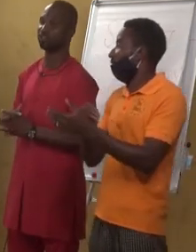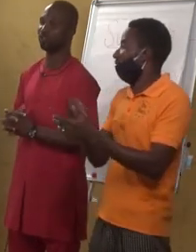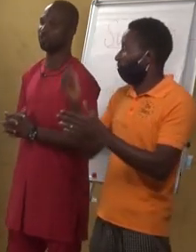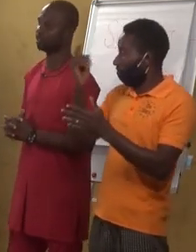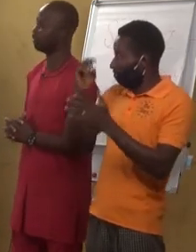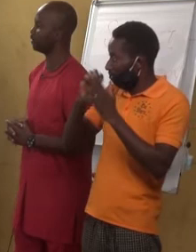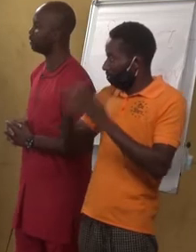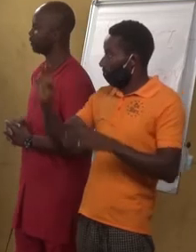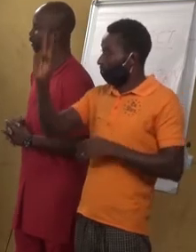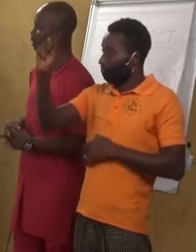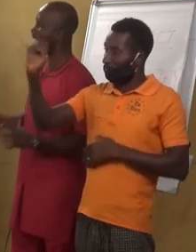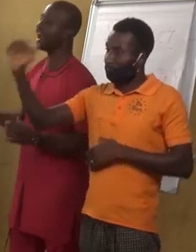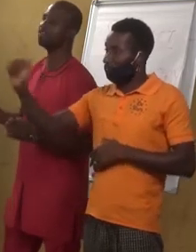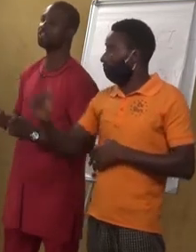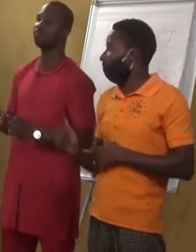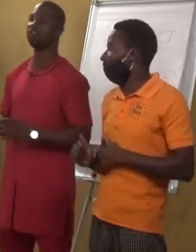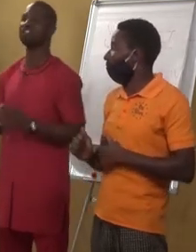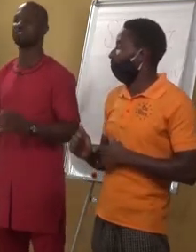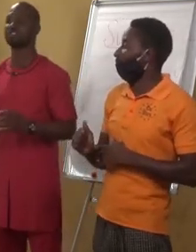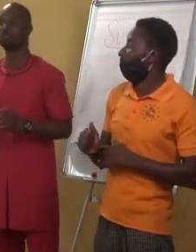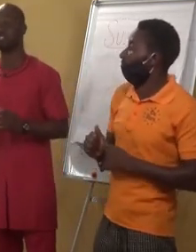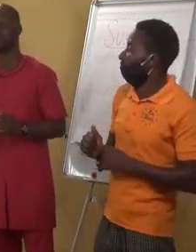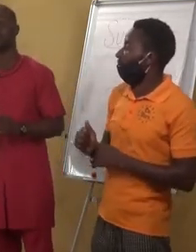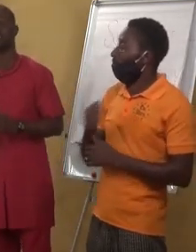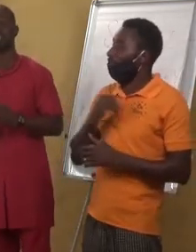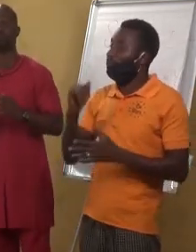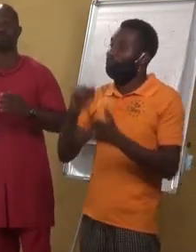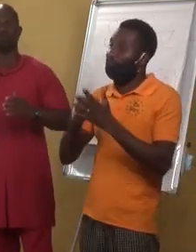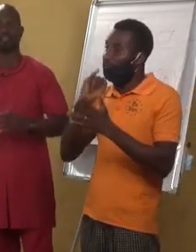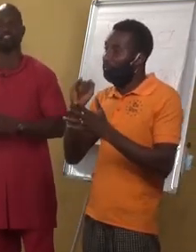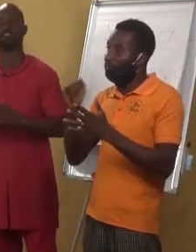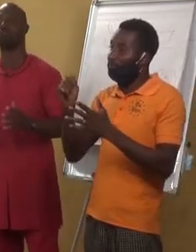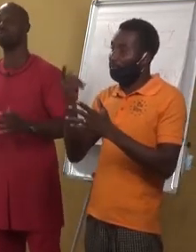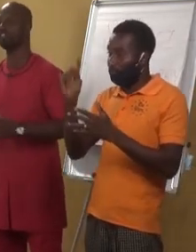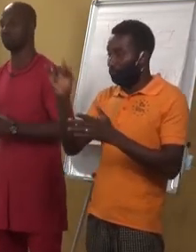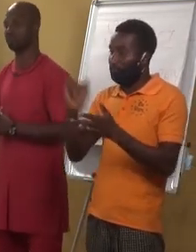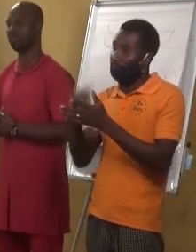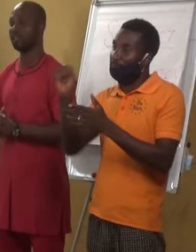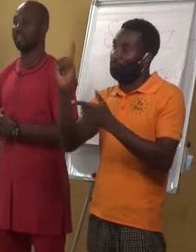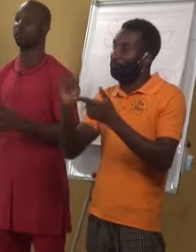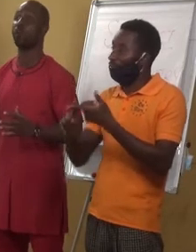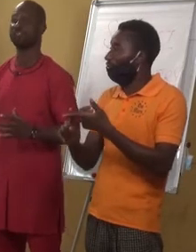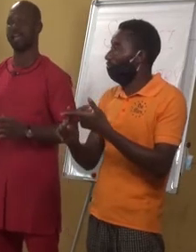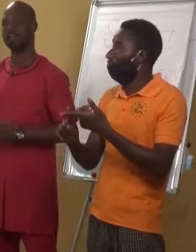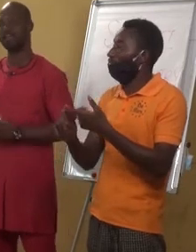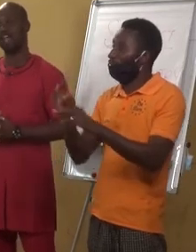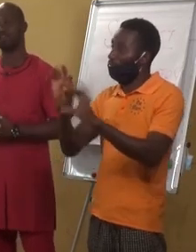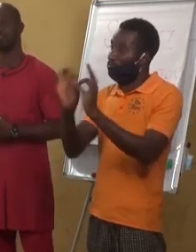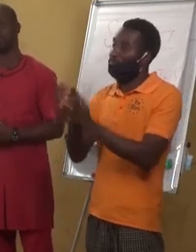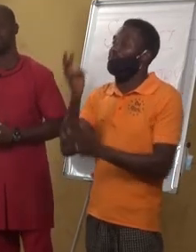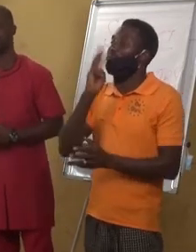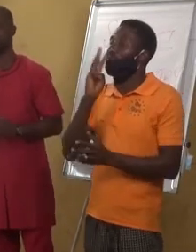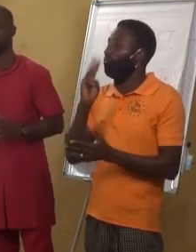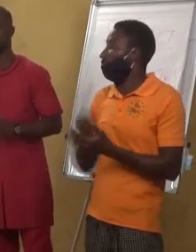to mention but a few. But that hydrogen bond is responsible for certain properties in some molecules, like water.